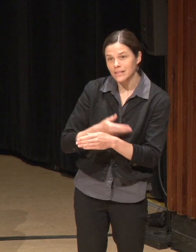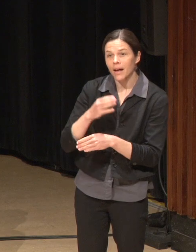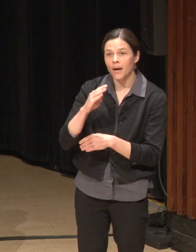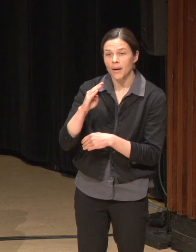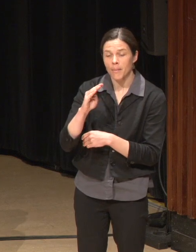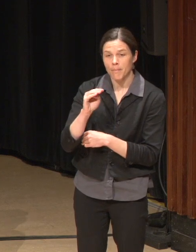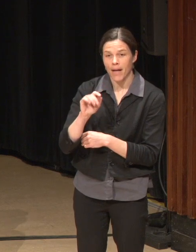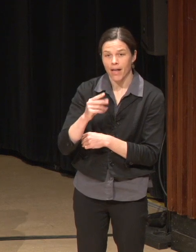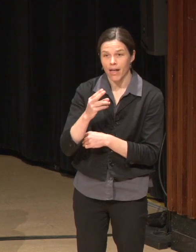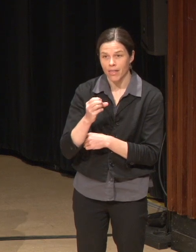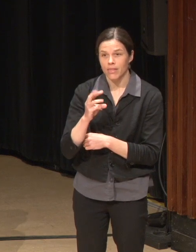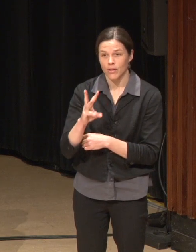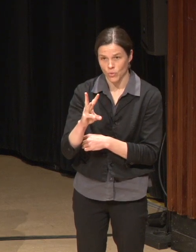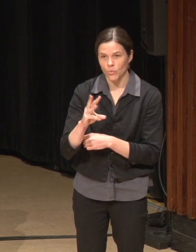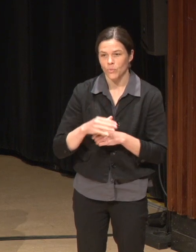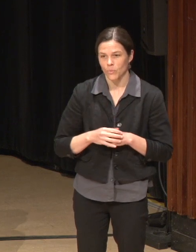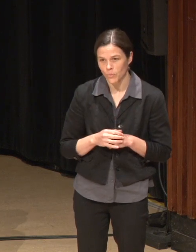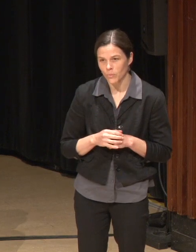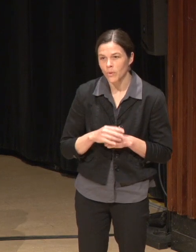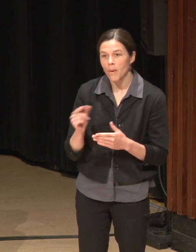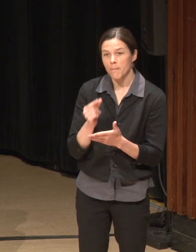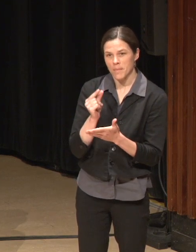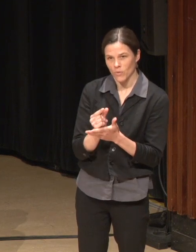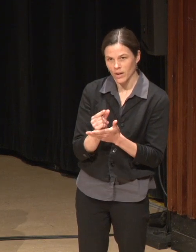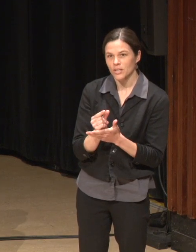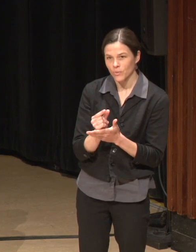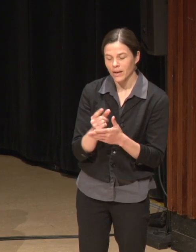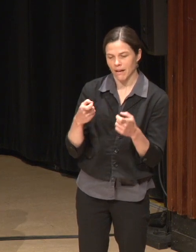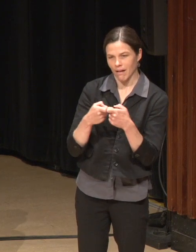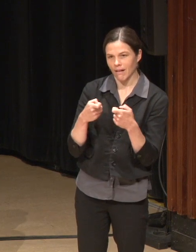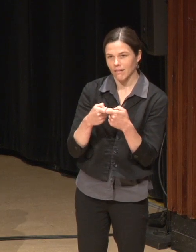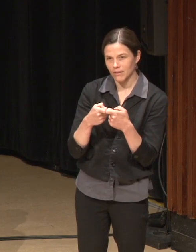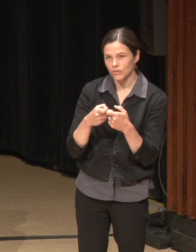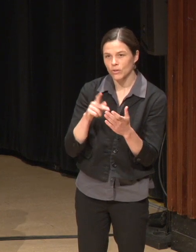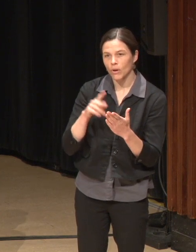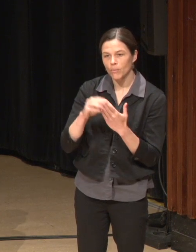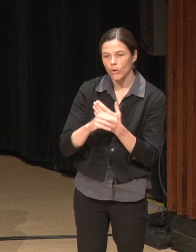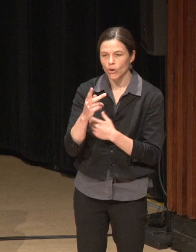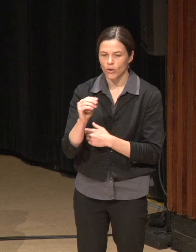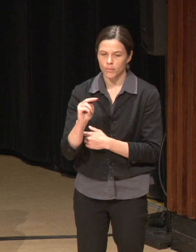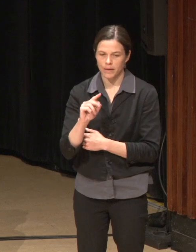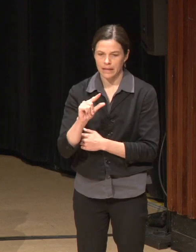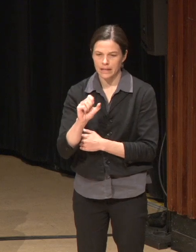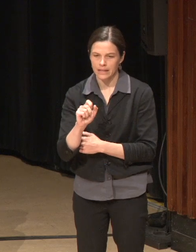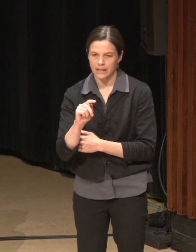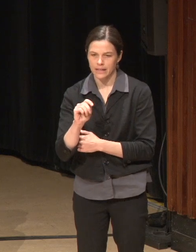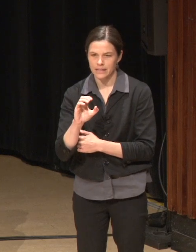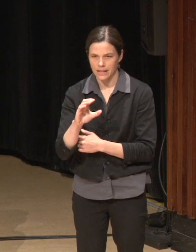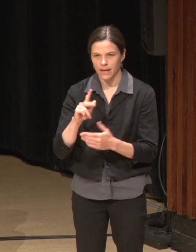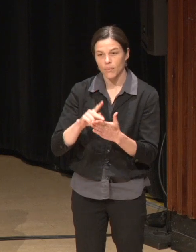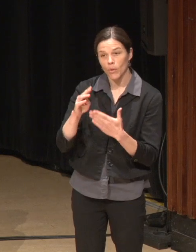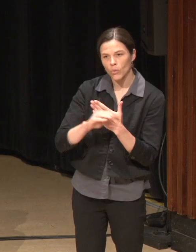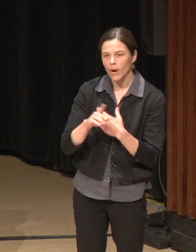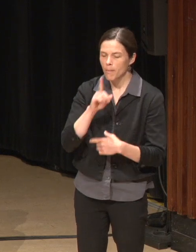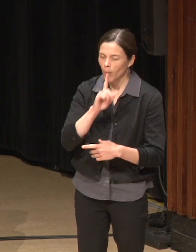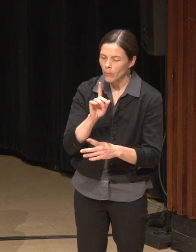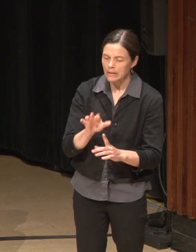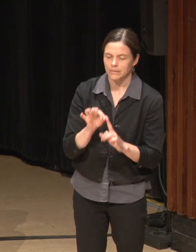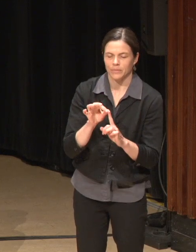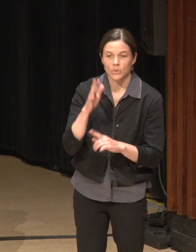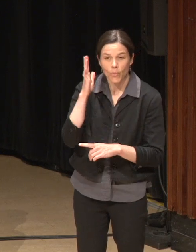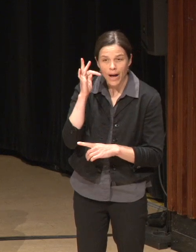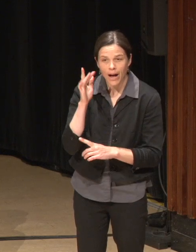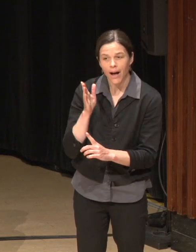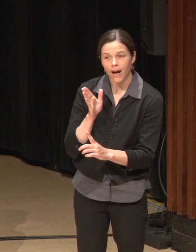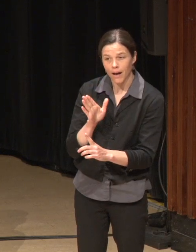from NSCC at our Kings Tech campus in the electrical program. And it's extra special for me because